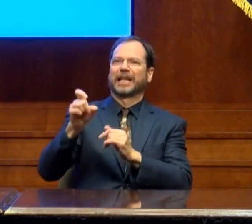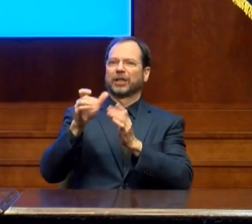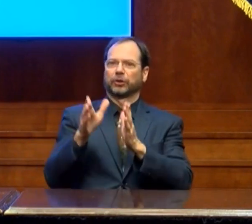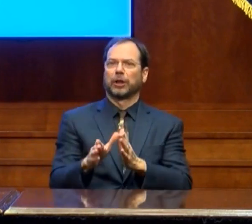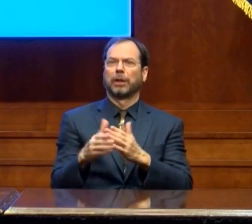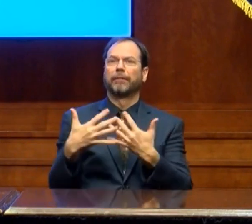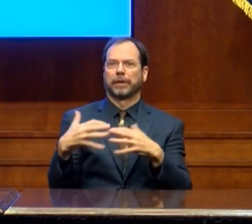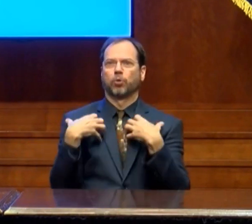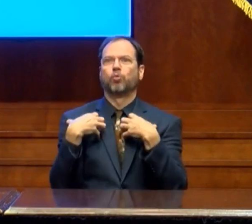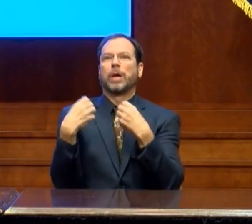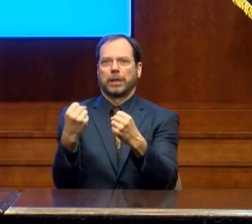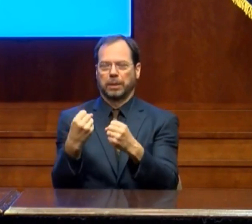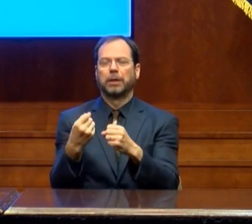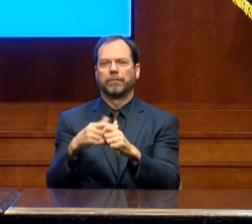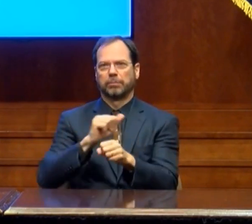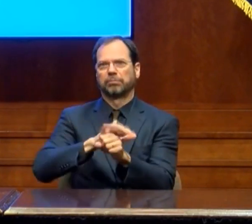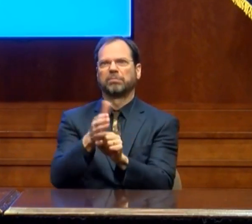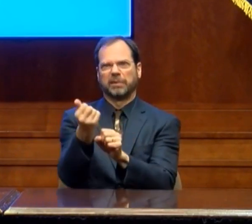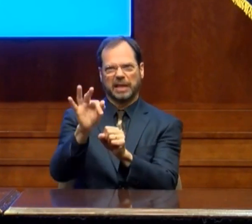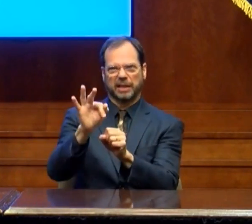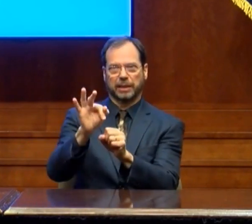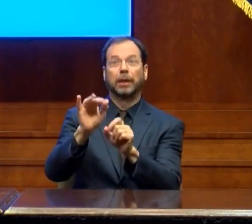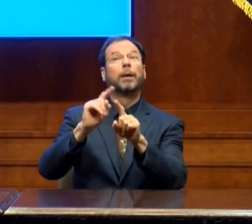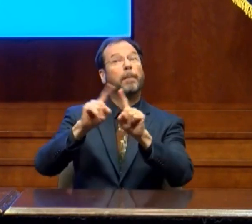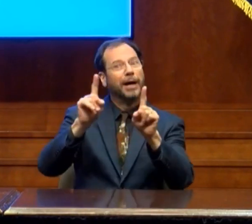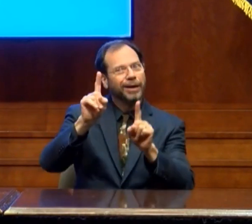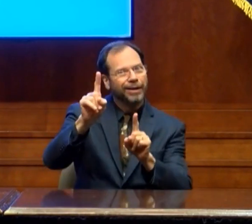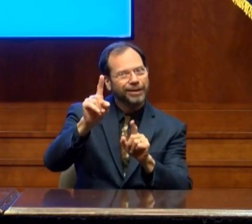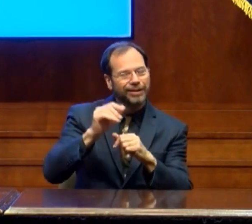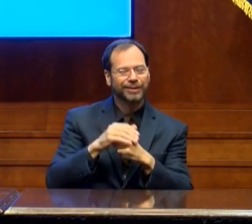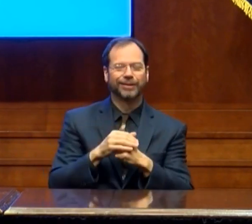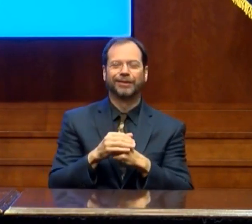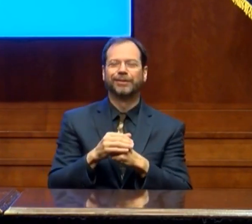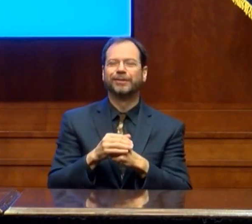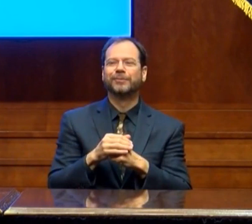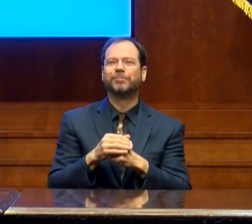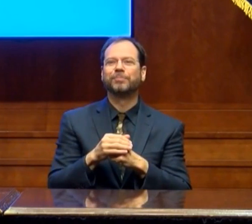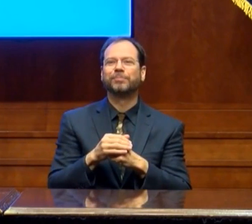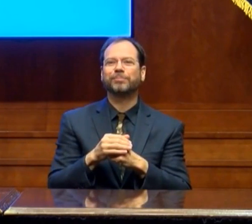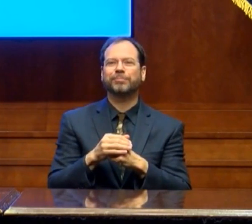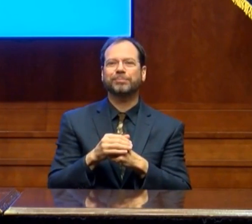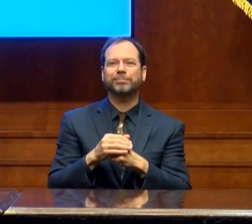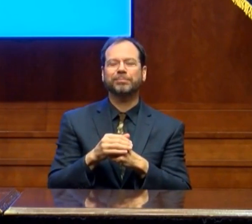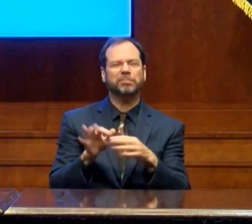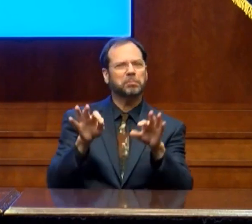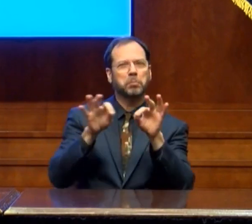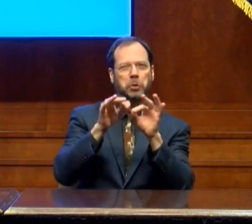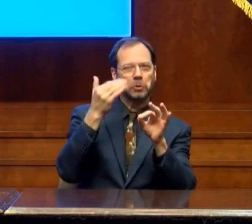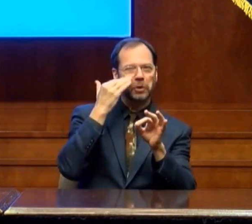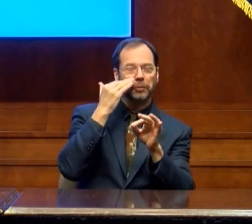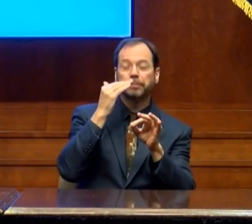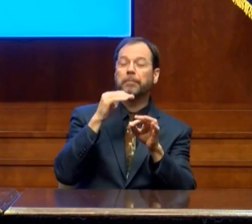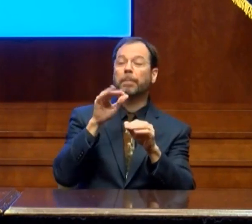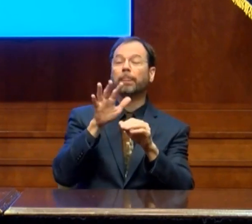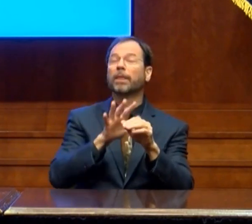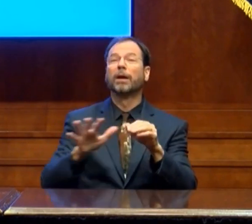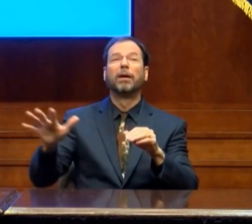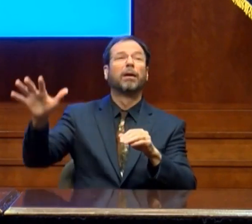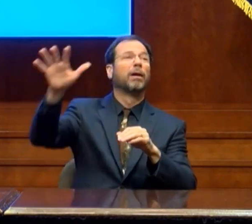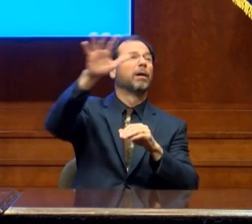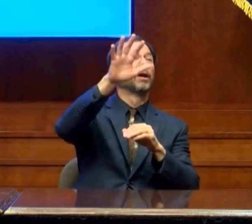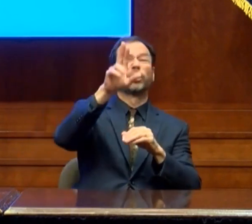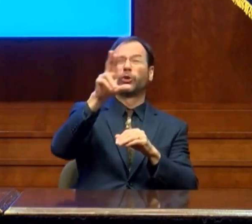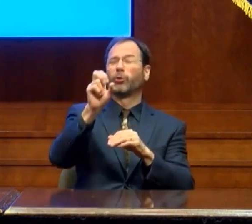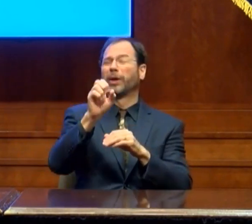1,366 Texans who have recovered from COVID-19. But get this, of all these other states in the United States that have